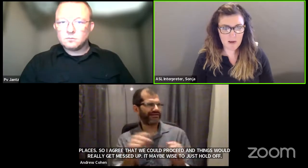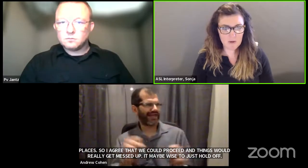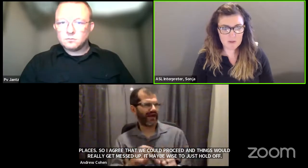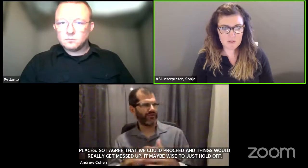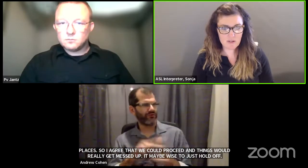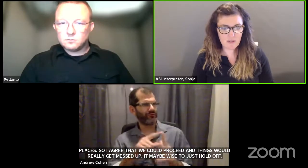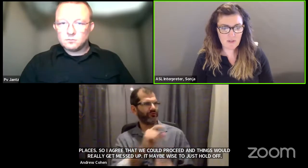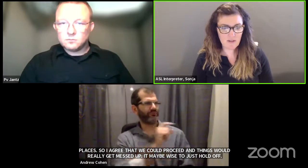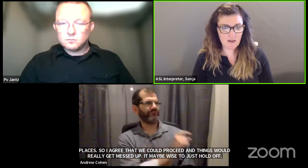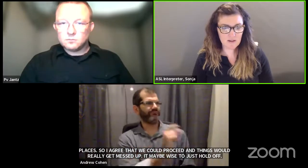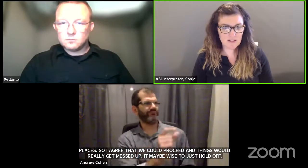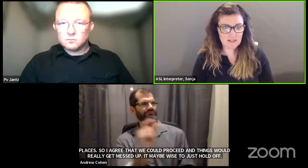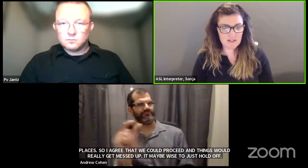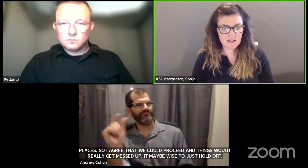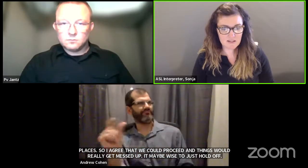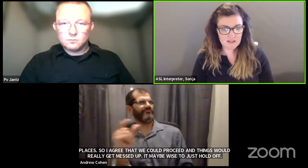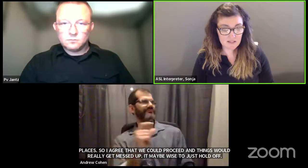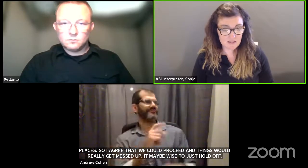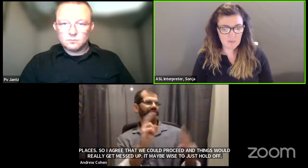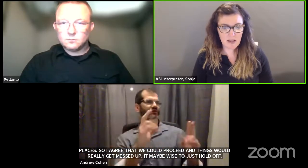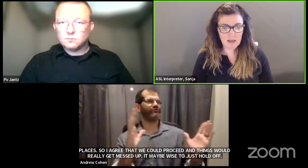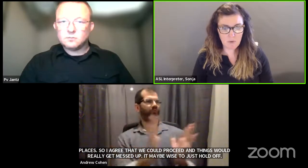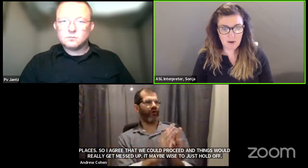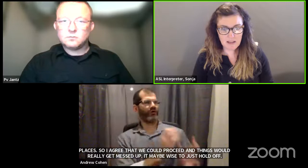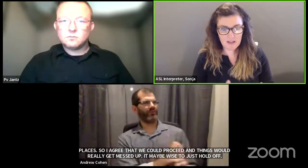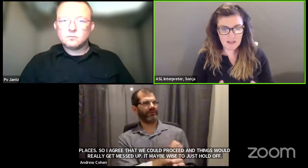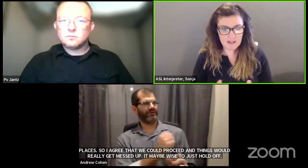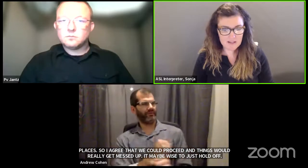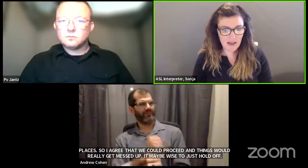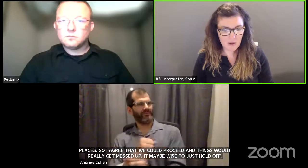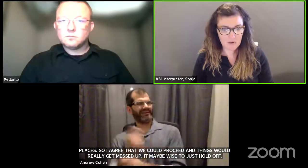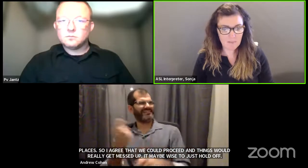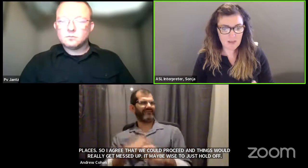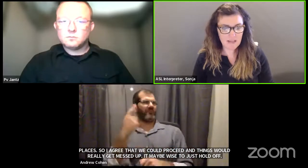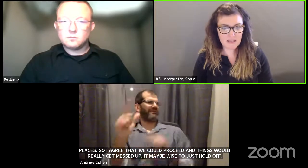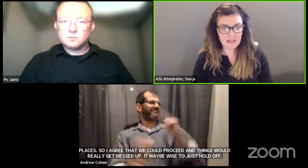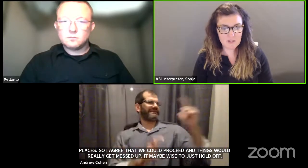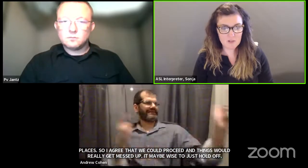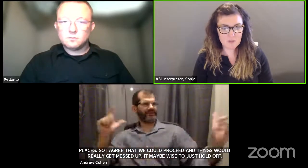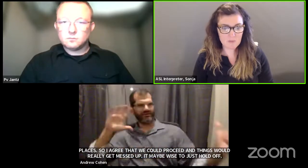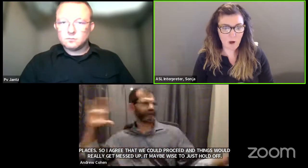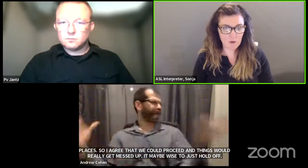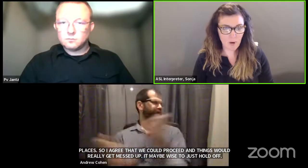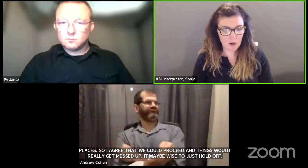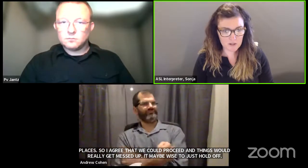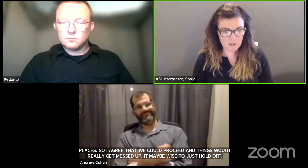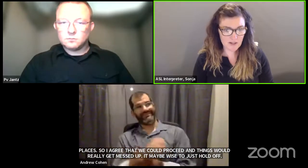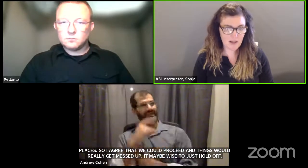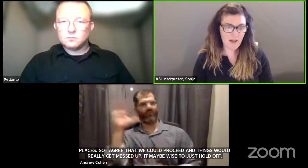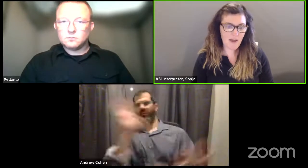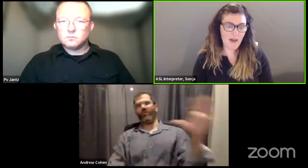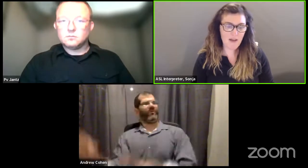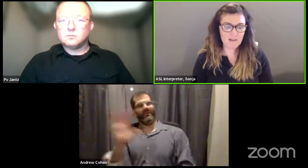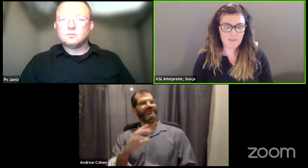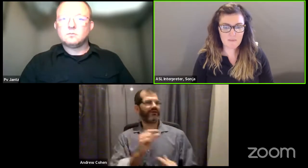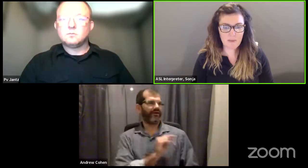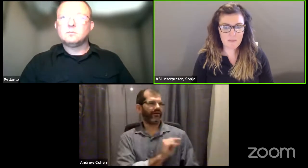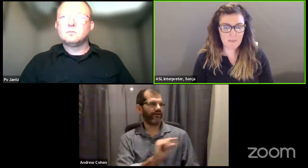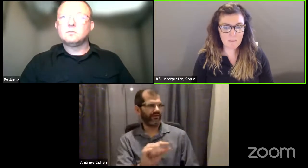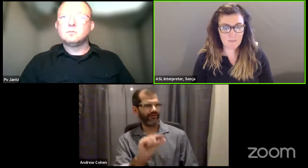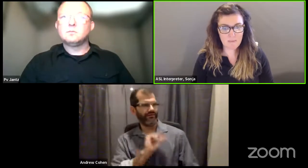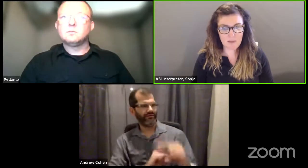mentioned about the system kind of breaking things down and making it into smaller parts,